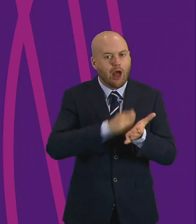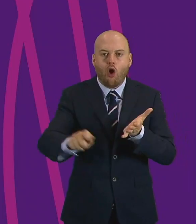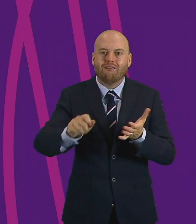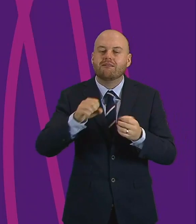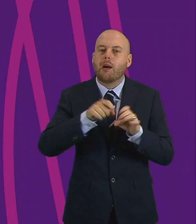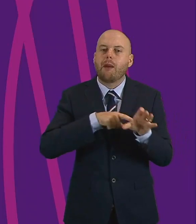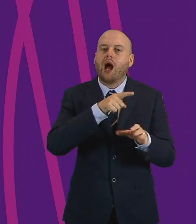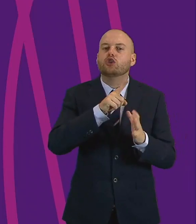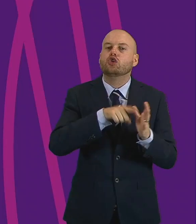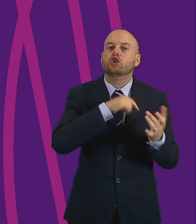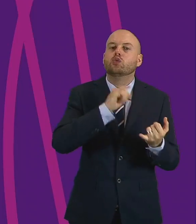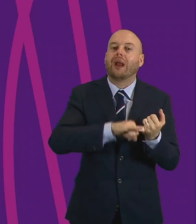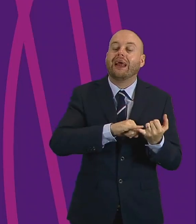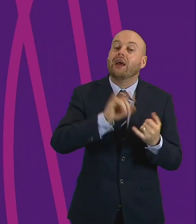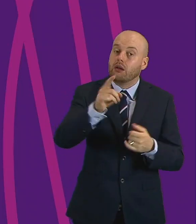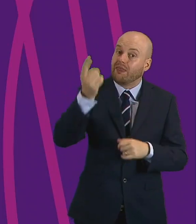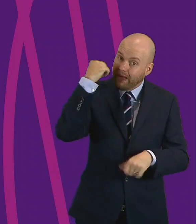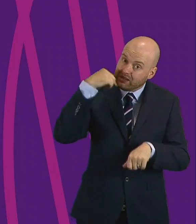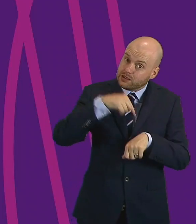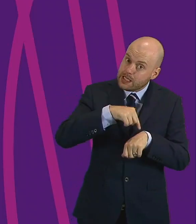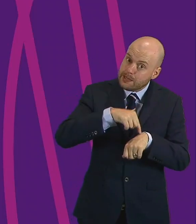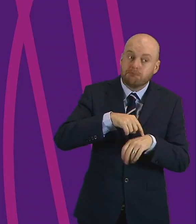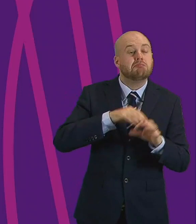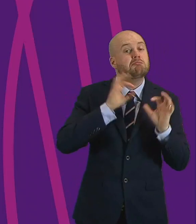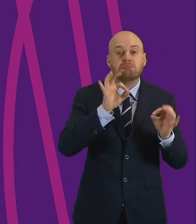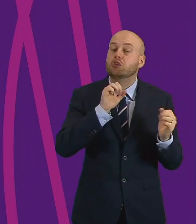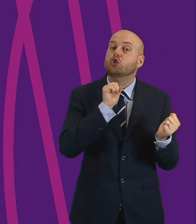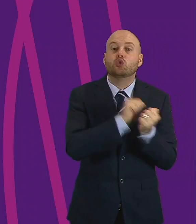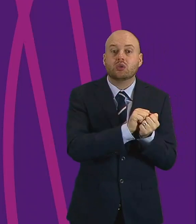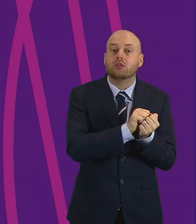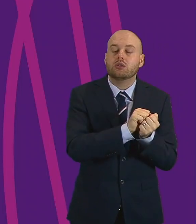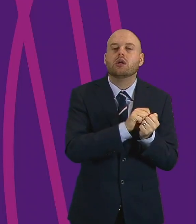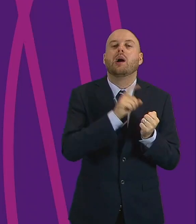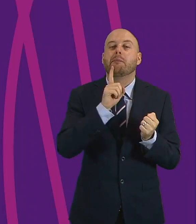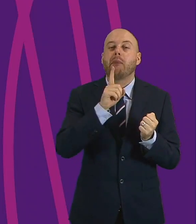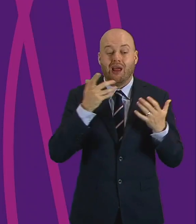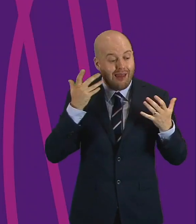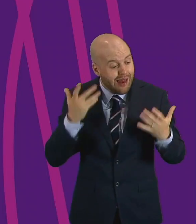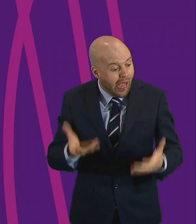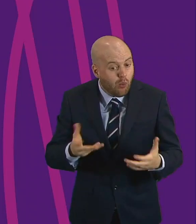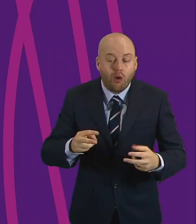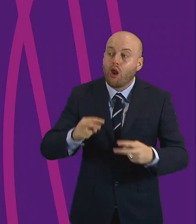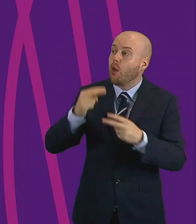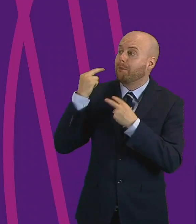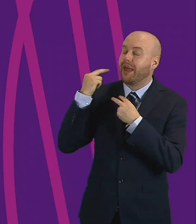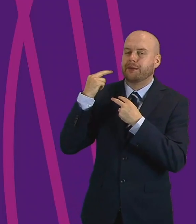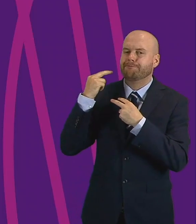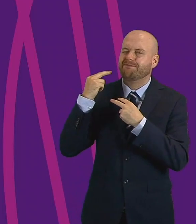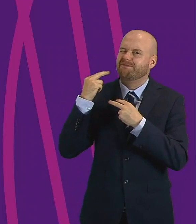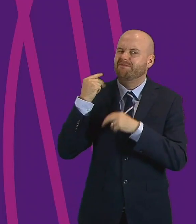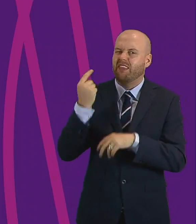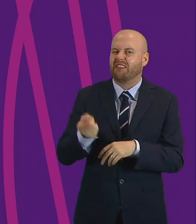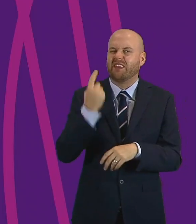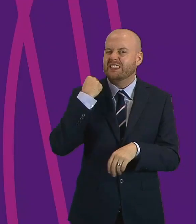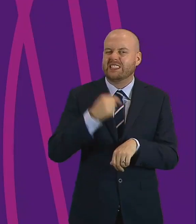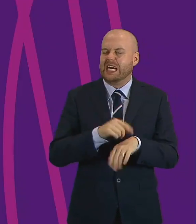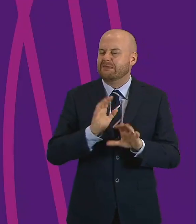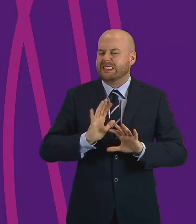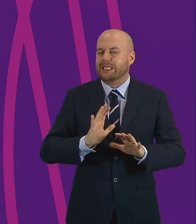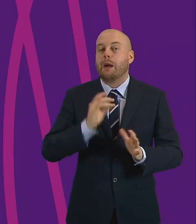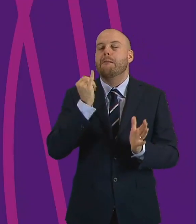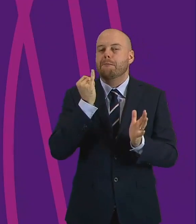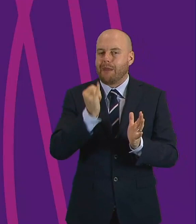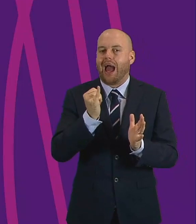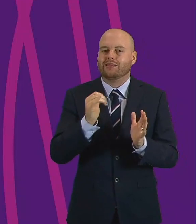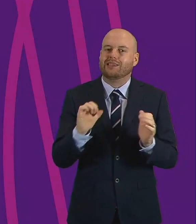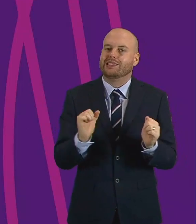be frank, it is now quite the reverse. The deal is bad for the Scottish Government, and let me say as gently as I can, the SNP have no